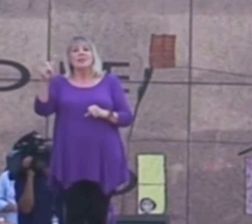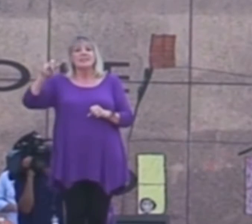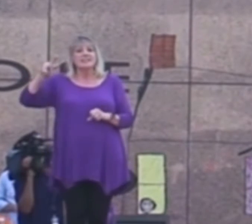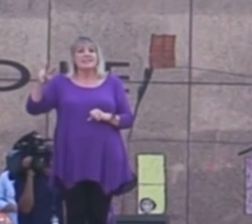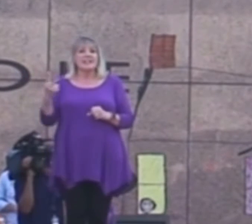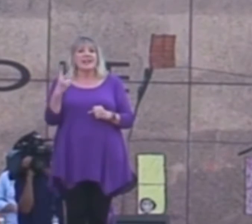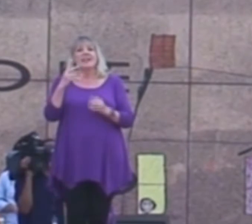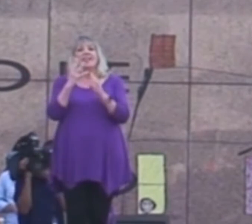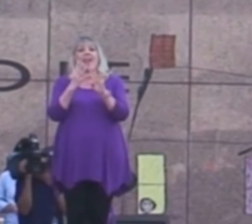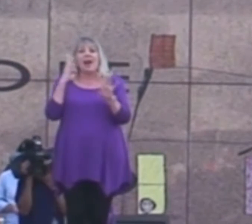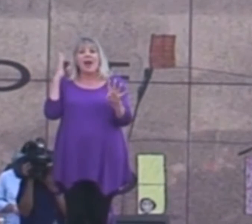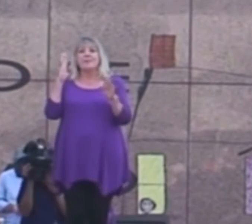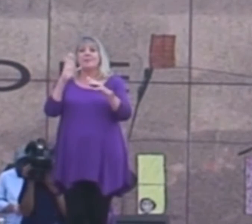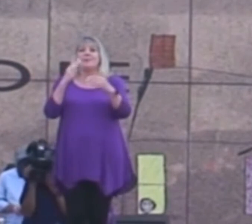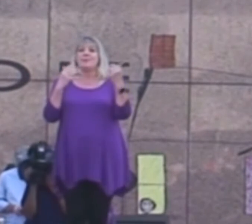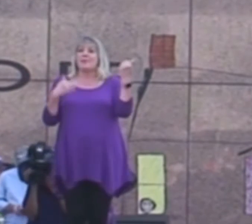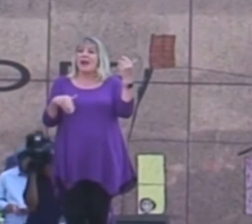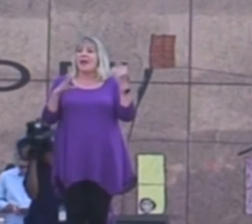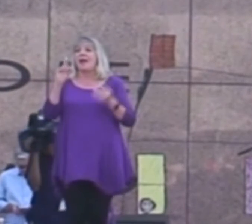Band.